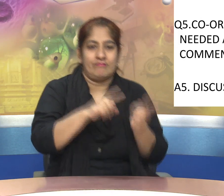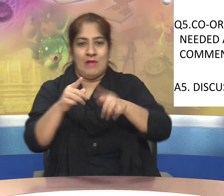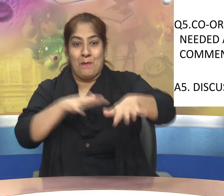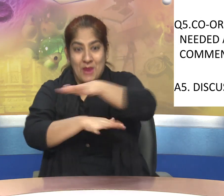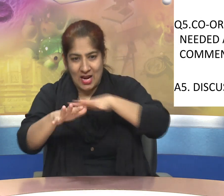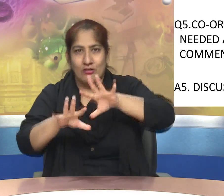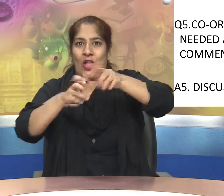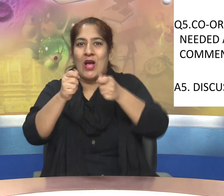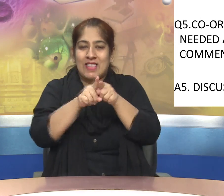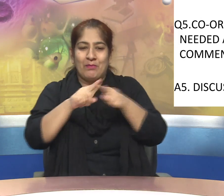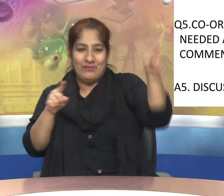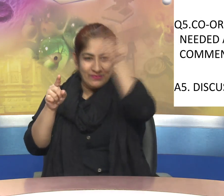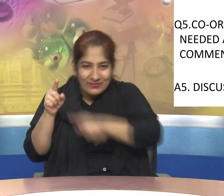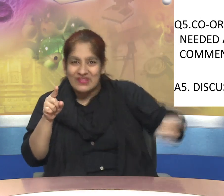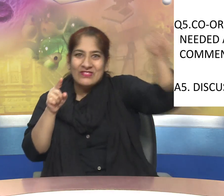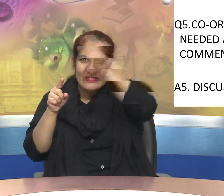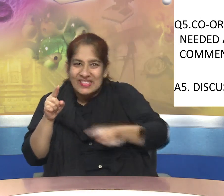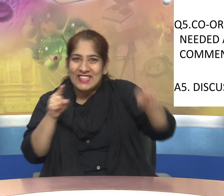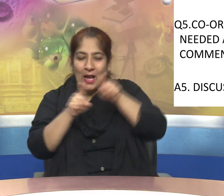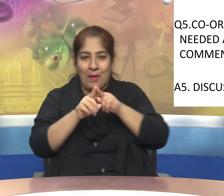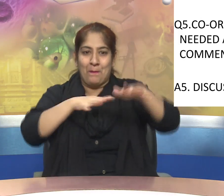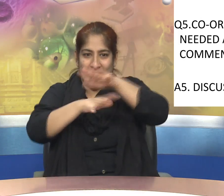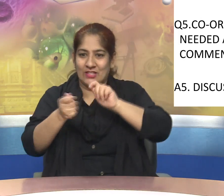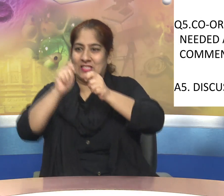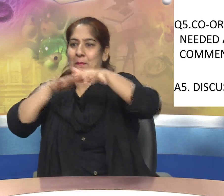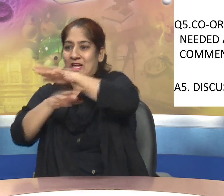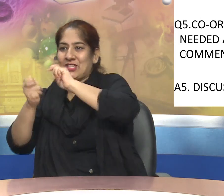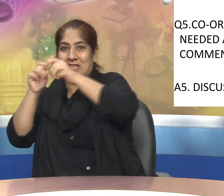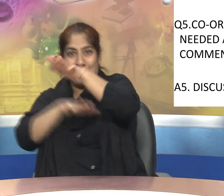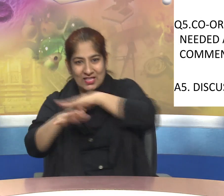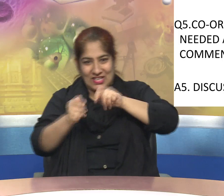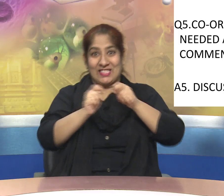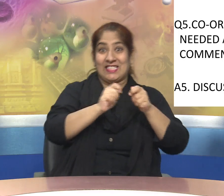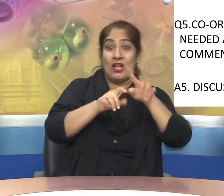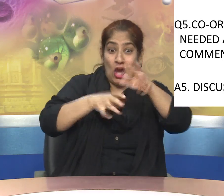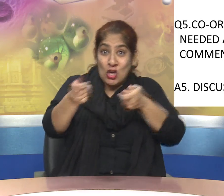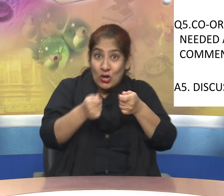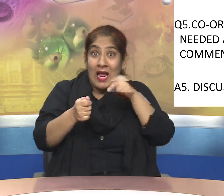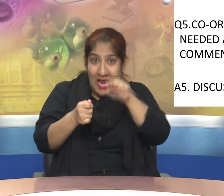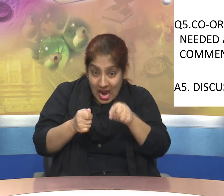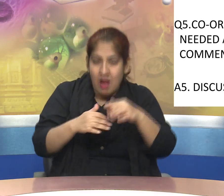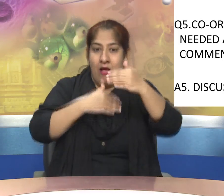mistakes, how to do controlling. It's a cyclic process. It's a continuous process.